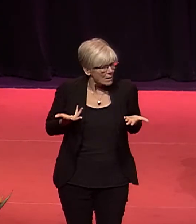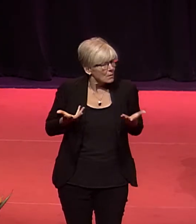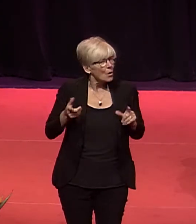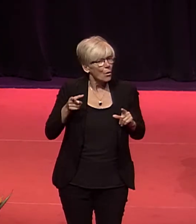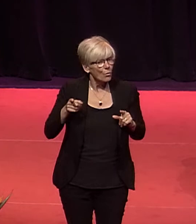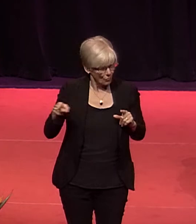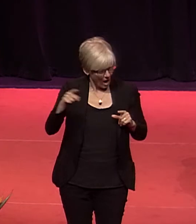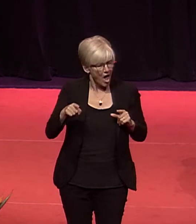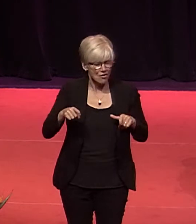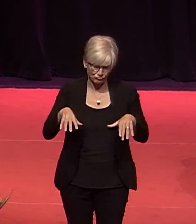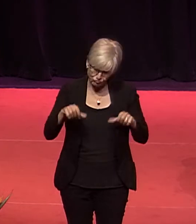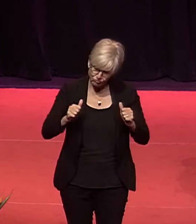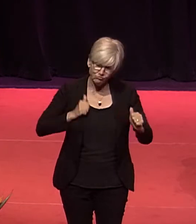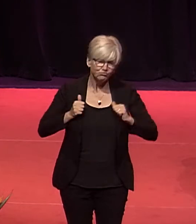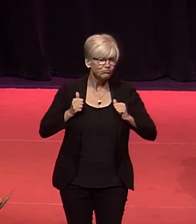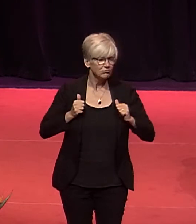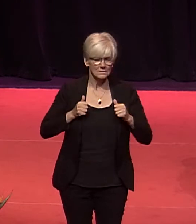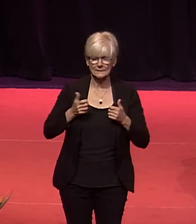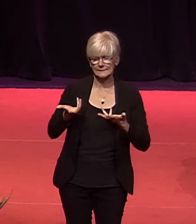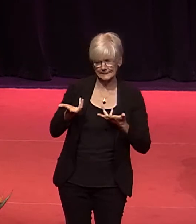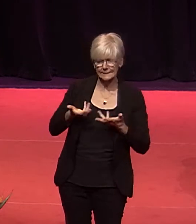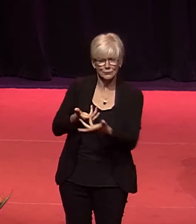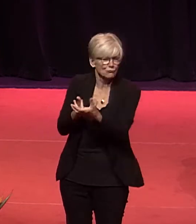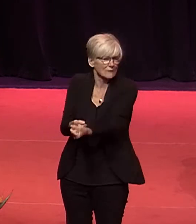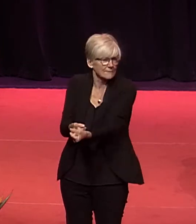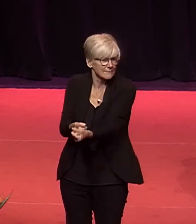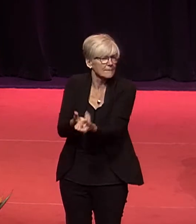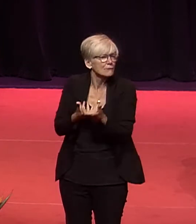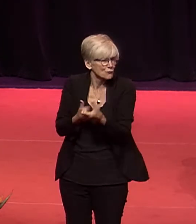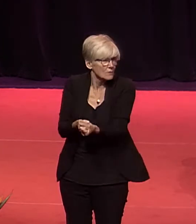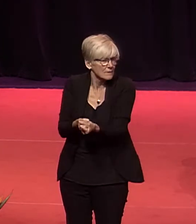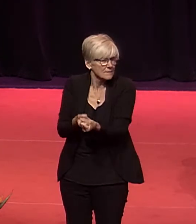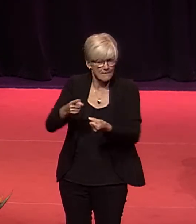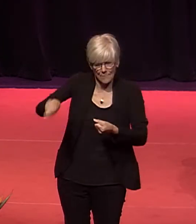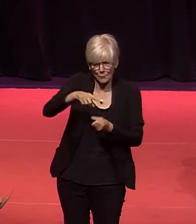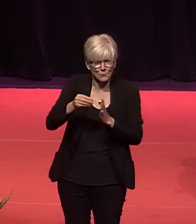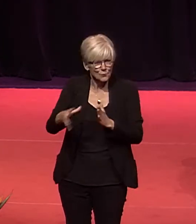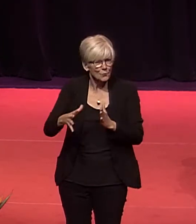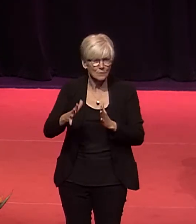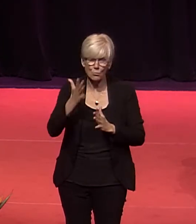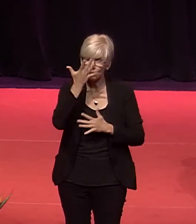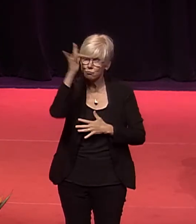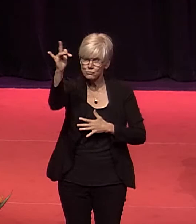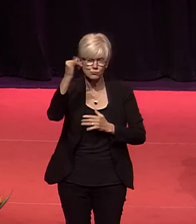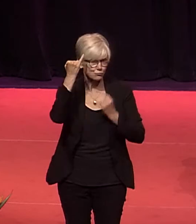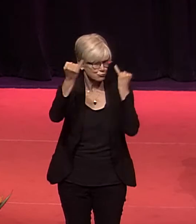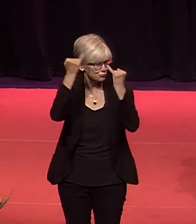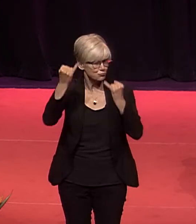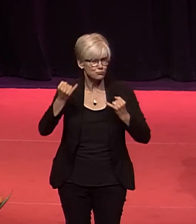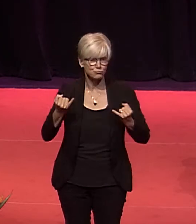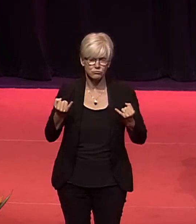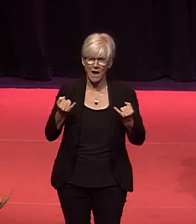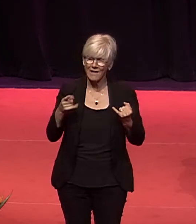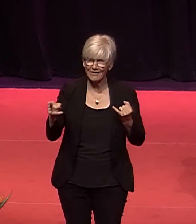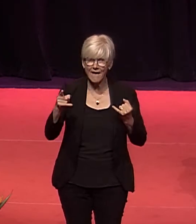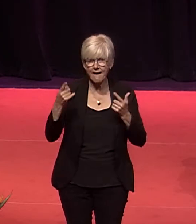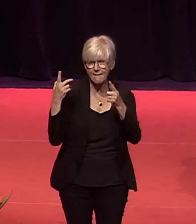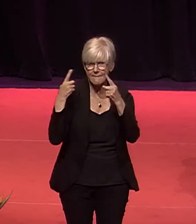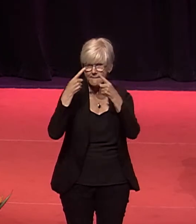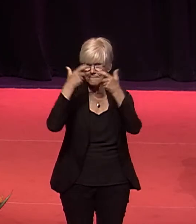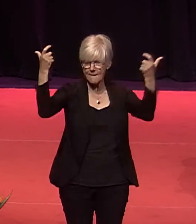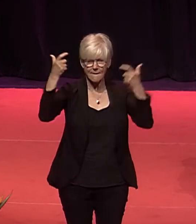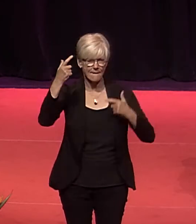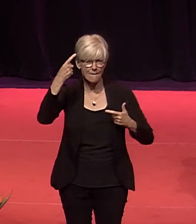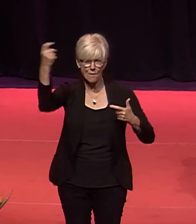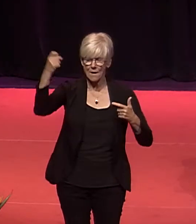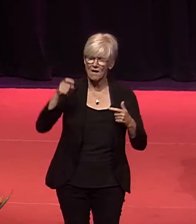but I believed in the students. I knew that their ideas were rooted in greatness and that they knew